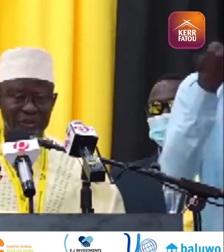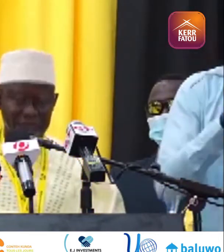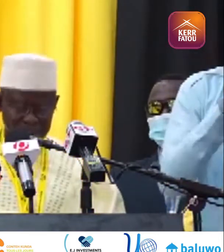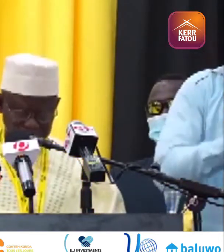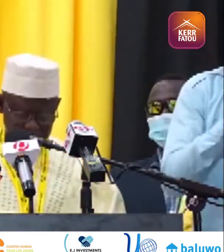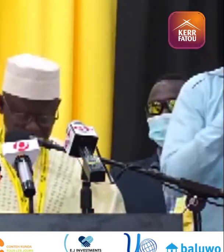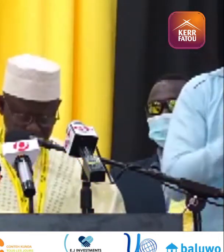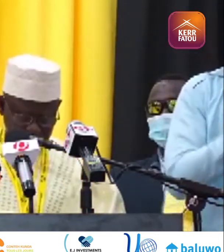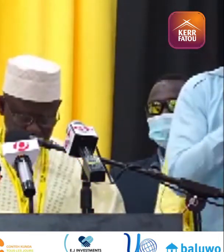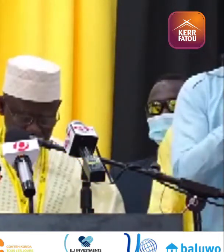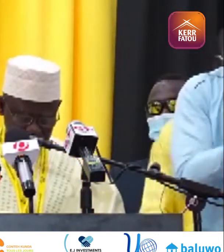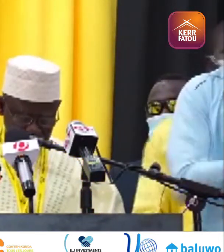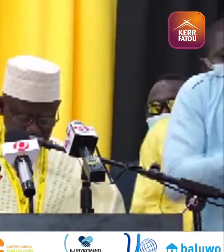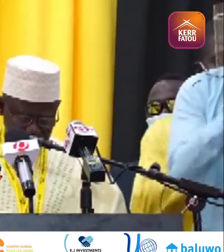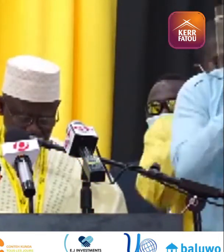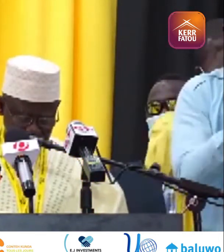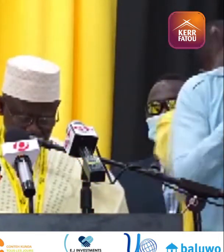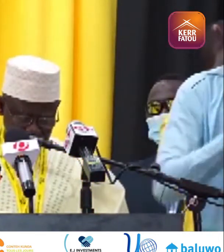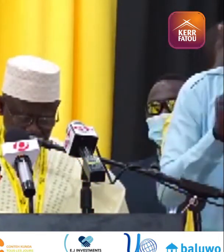country.